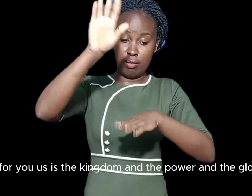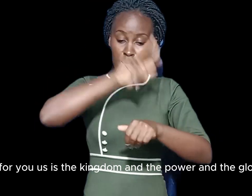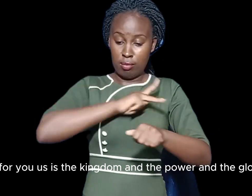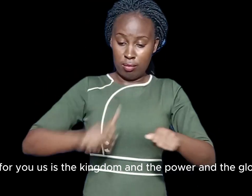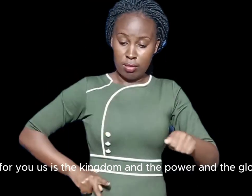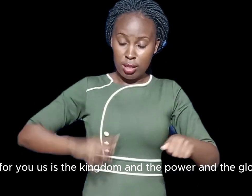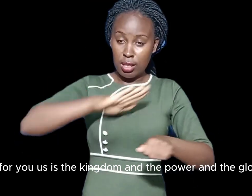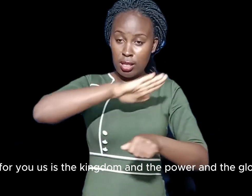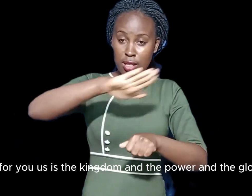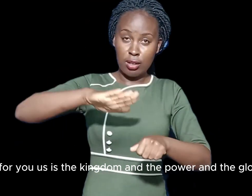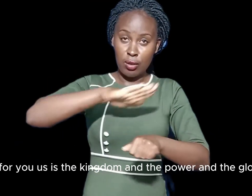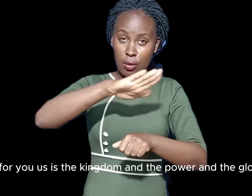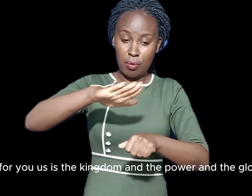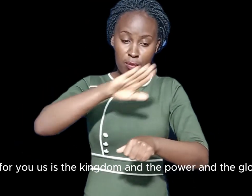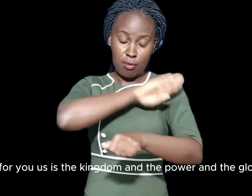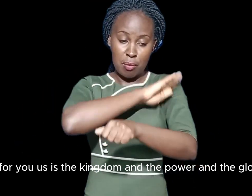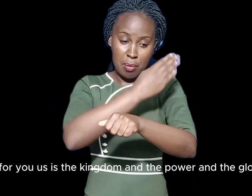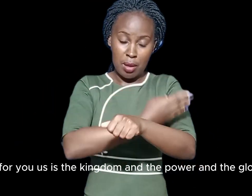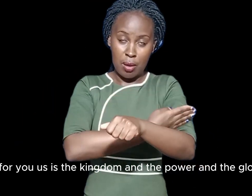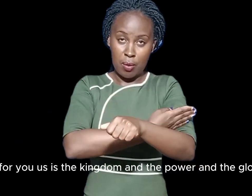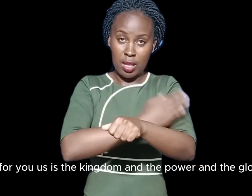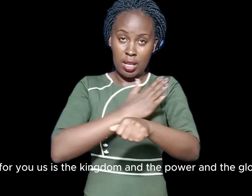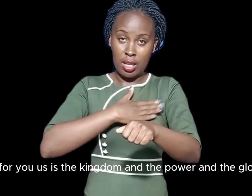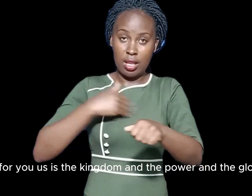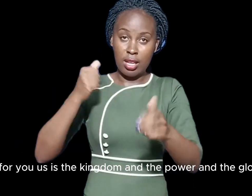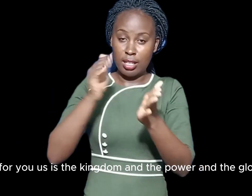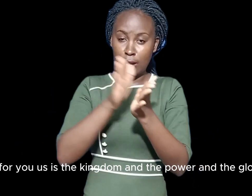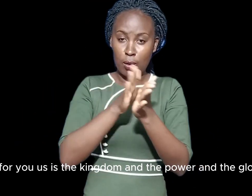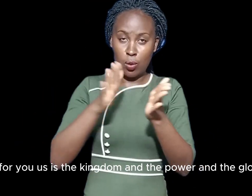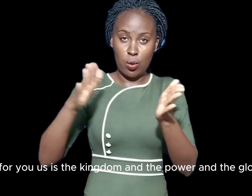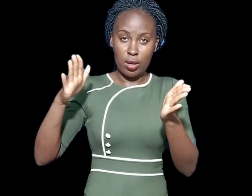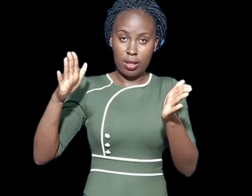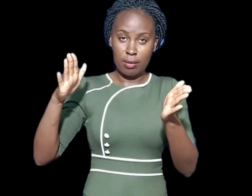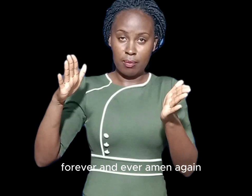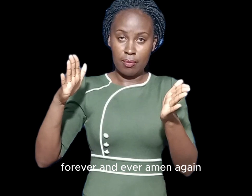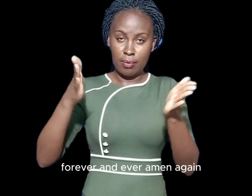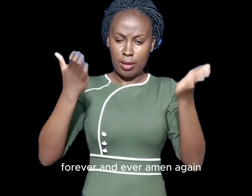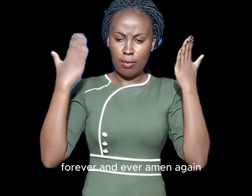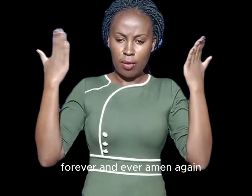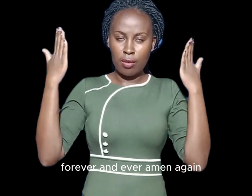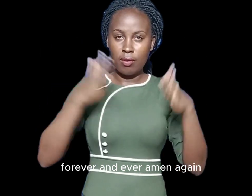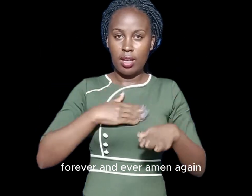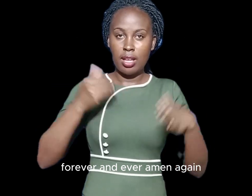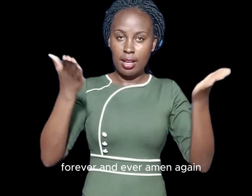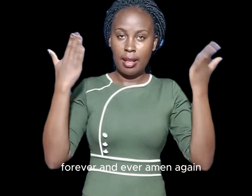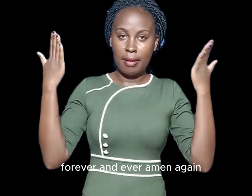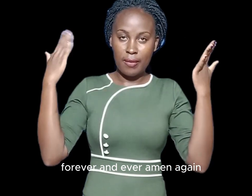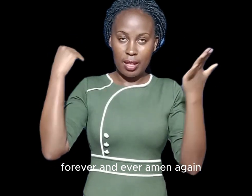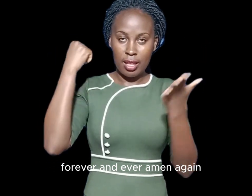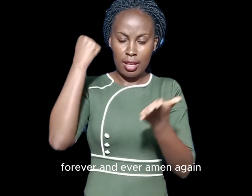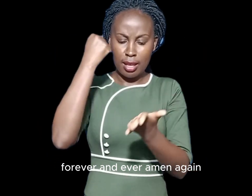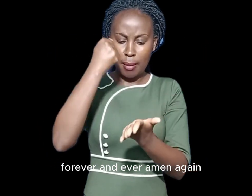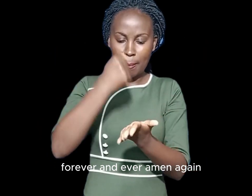And the power And the glory Forever and ever Amen